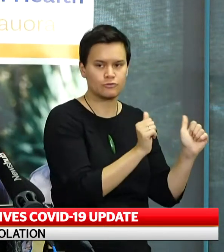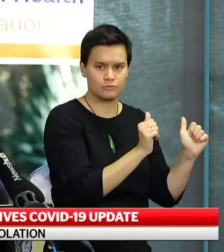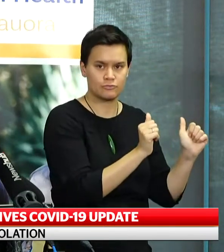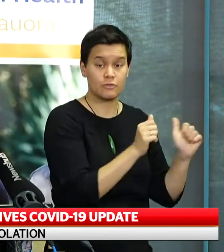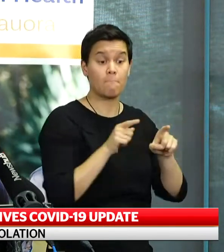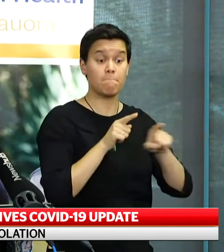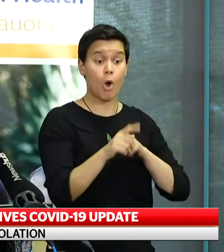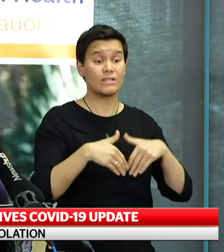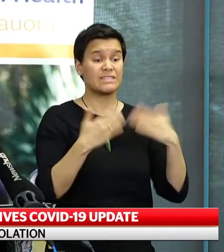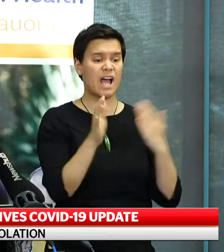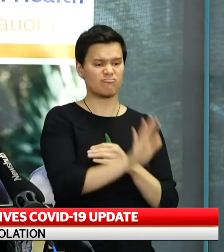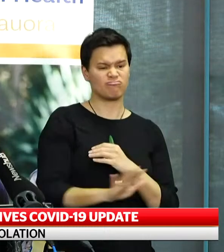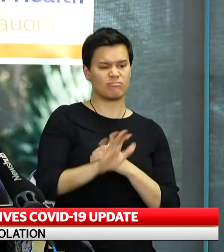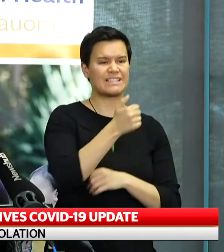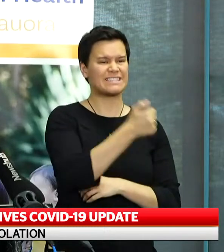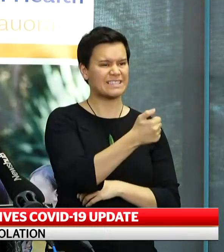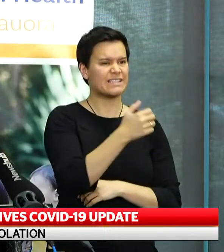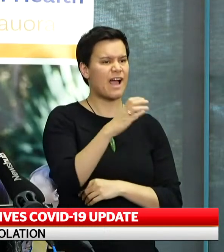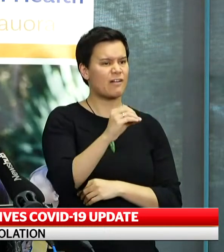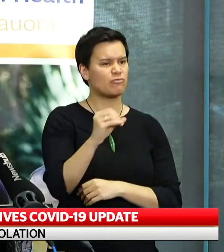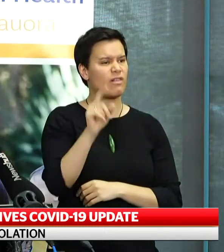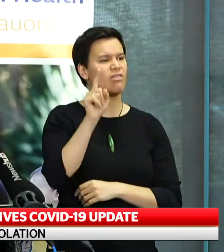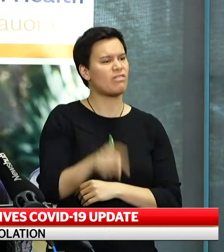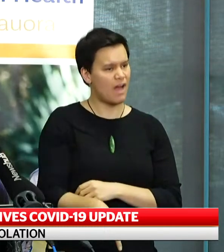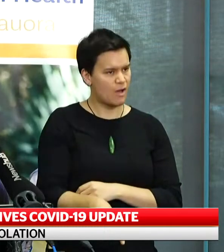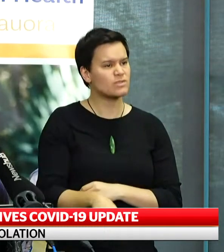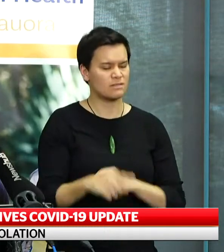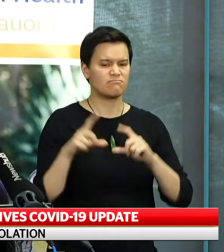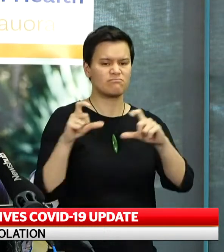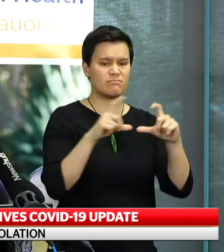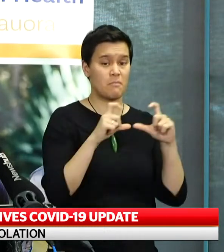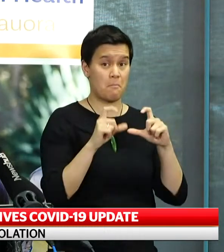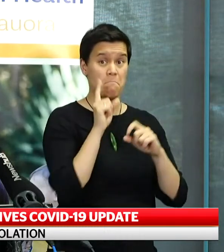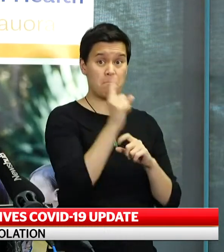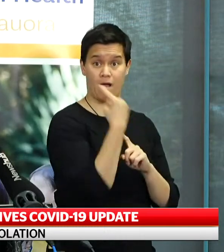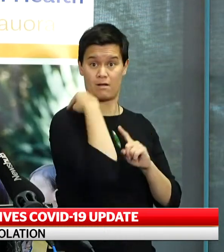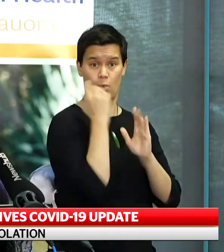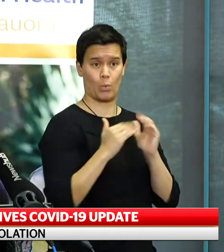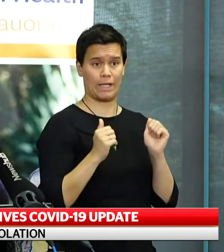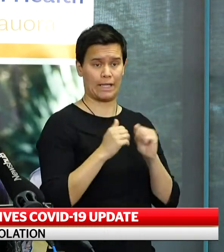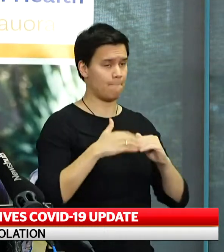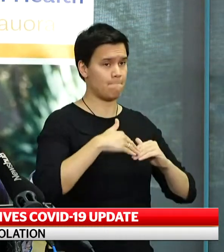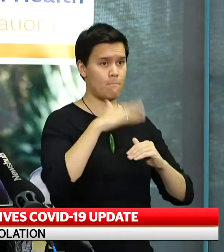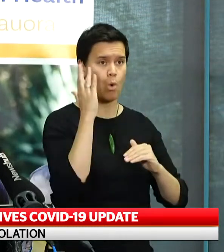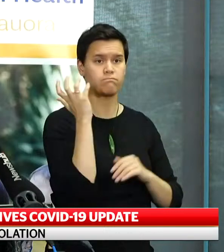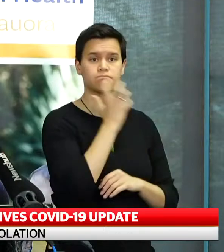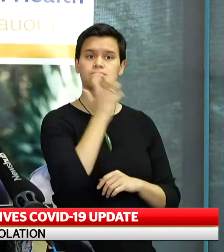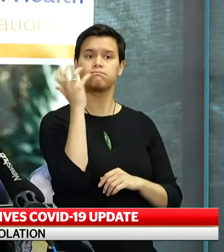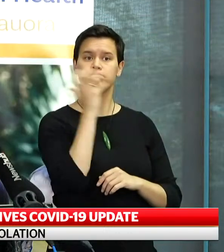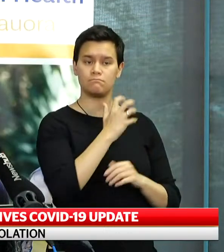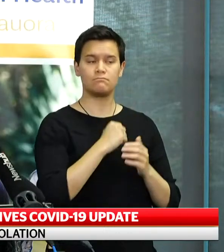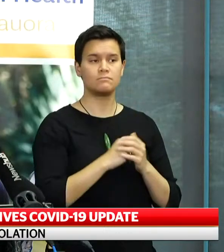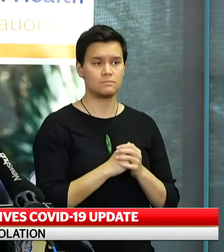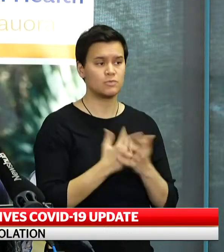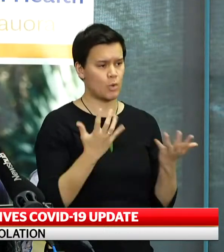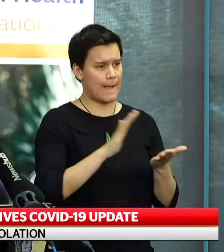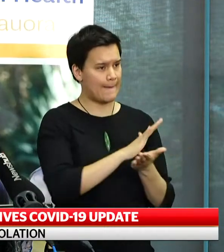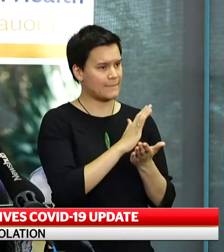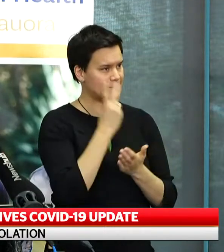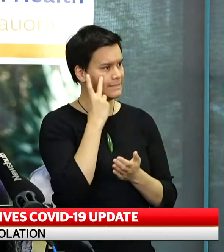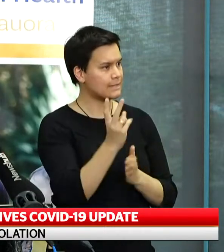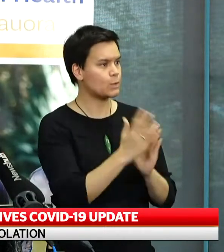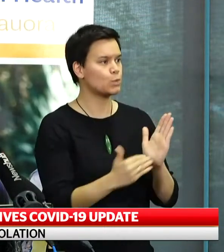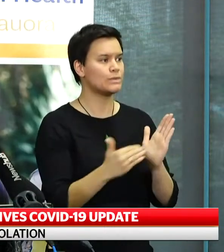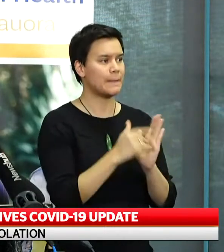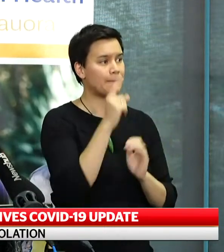around 600,000 per day, and that included nearly 1 million scans on Saturday. So it's pleasing to see that response from Kiwis to